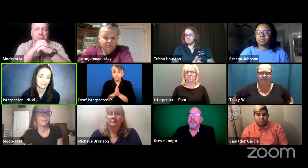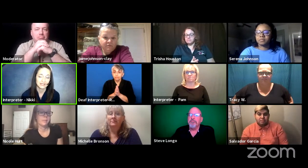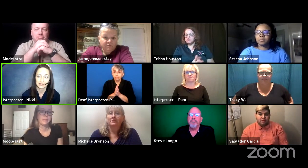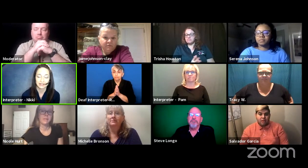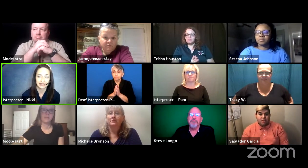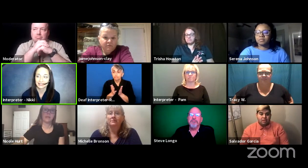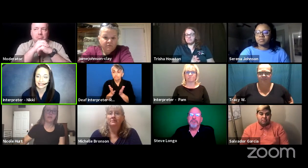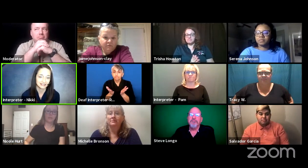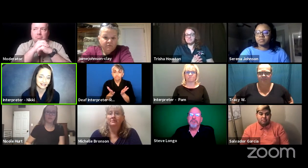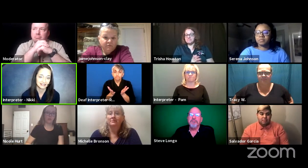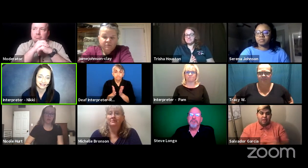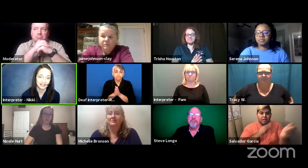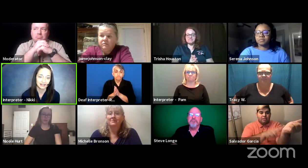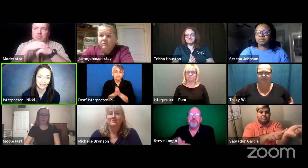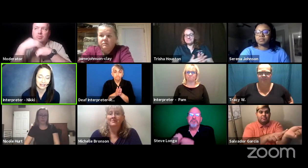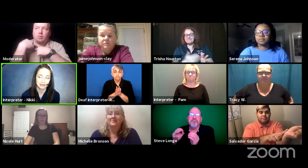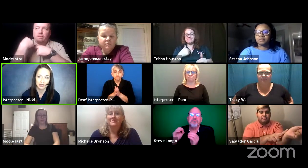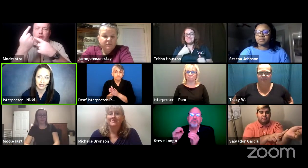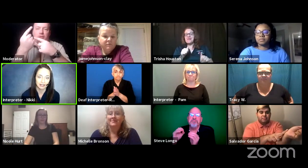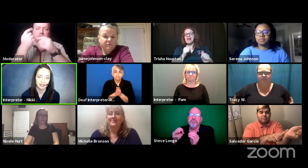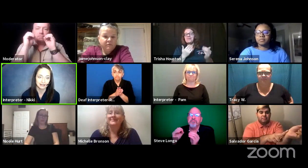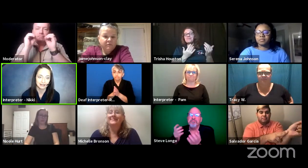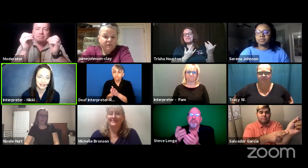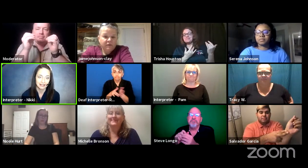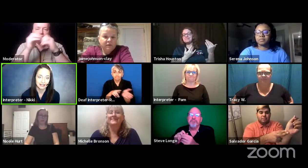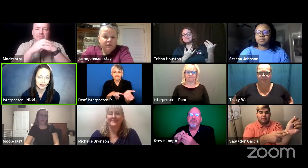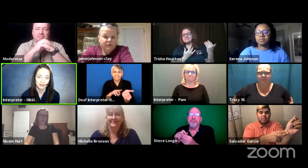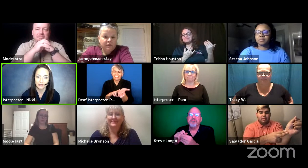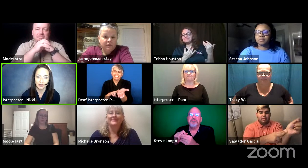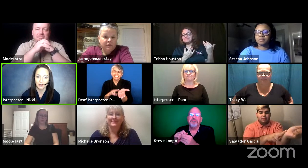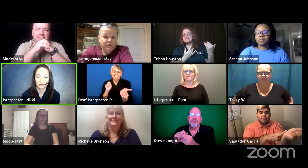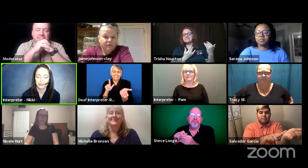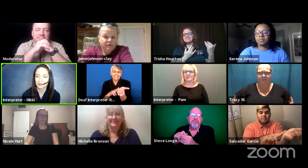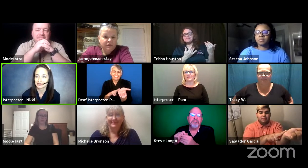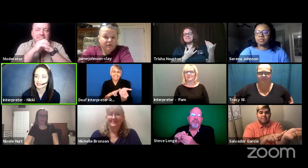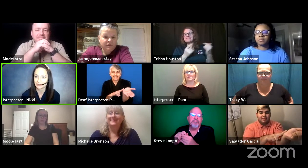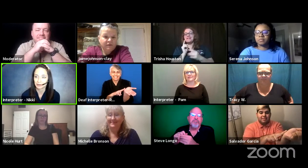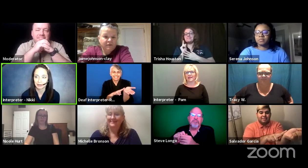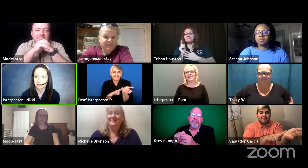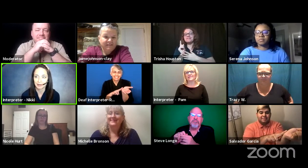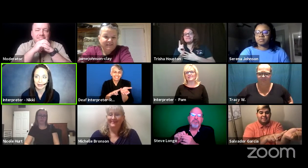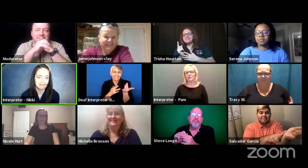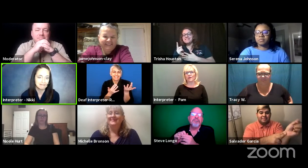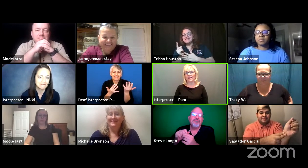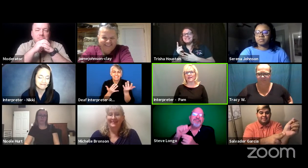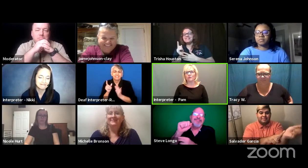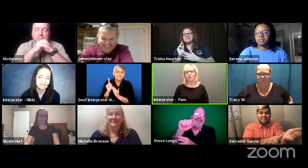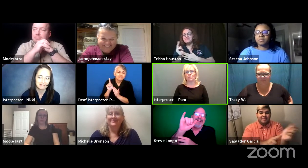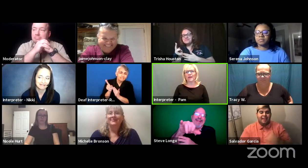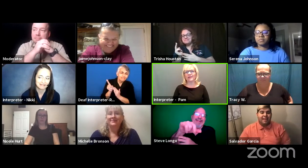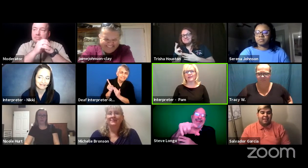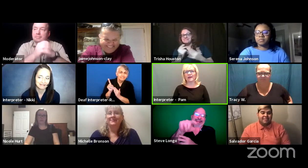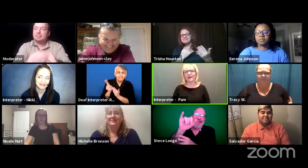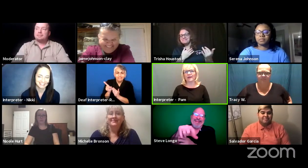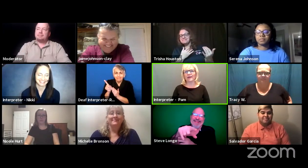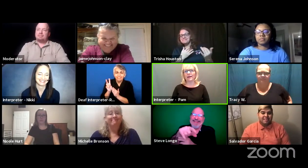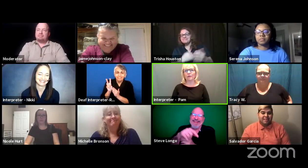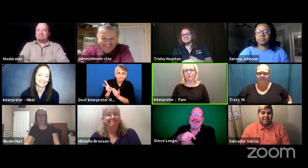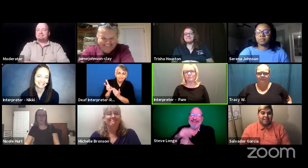Still nothing. Alex keeps checking. So far, no responses for public comment. And still waiting. We'll wait 1